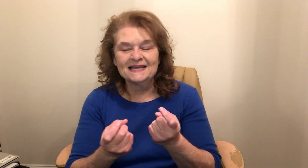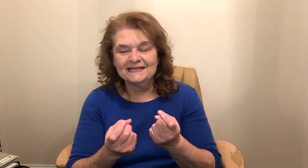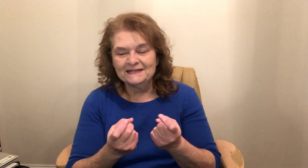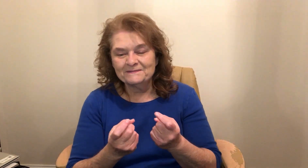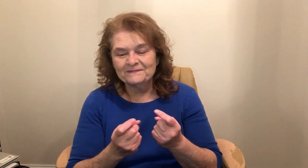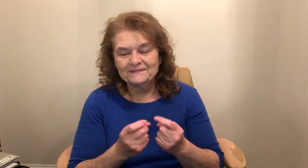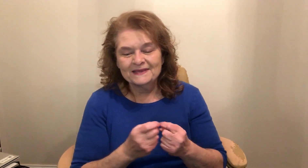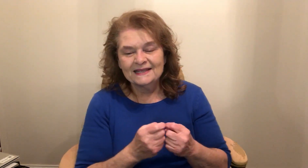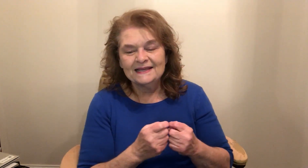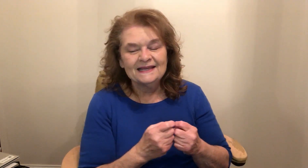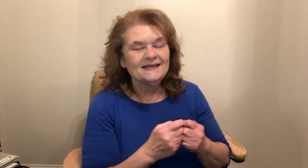skating.